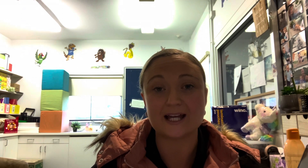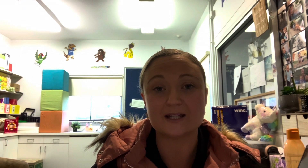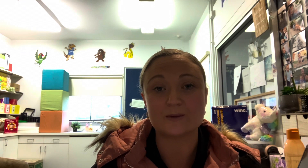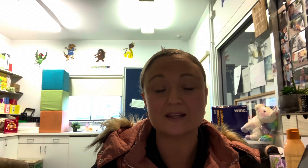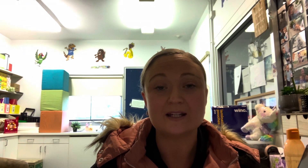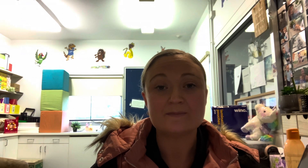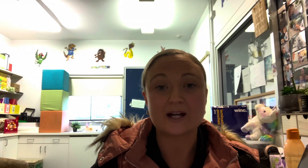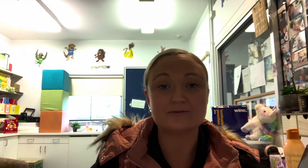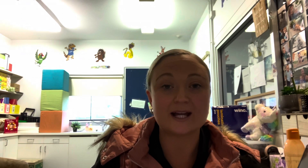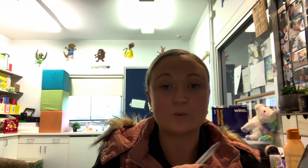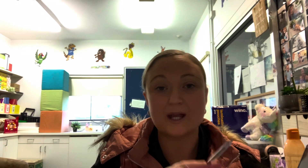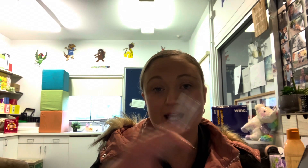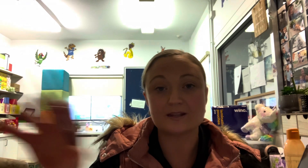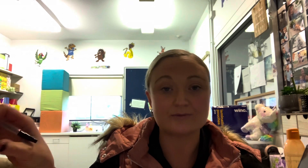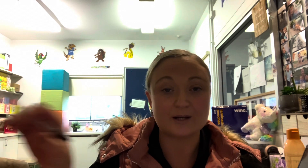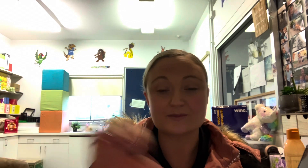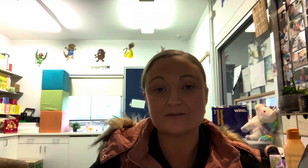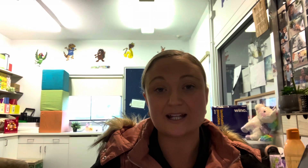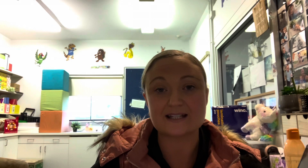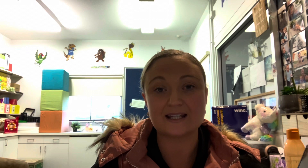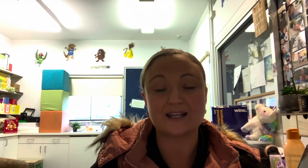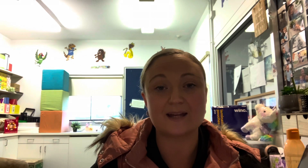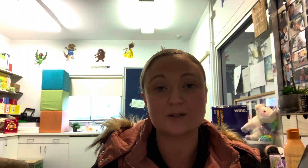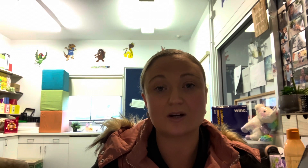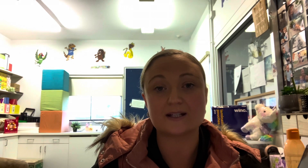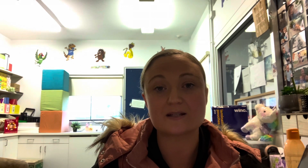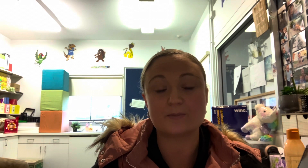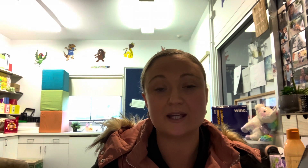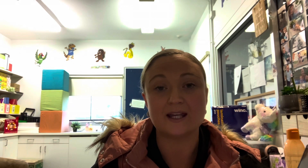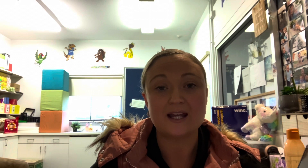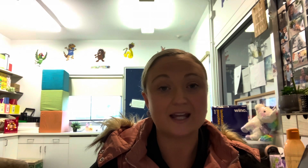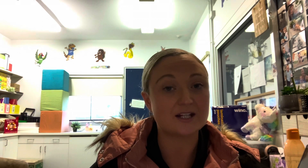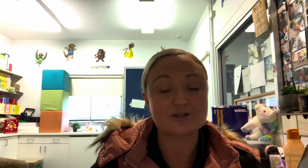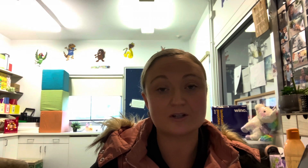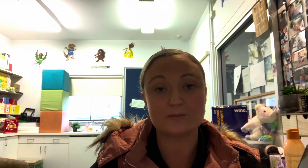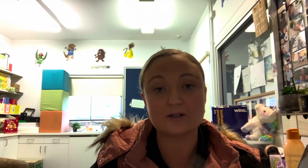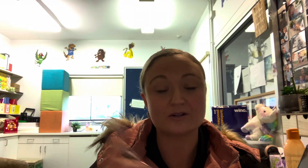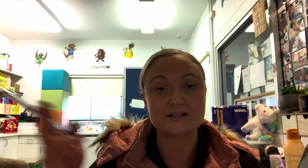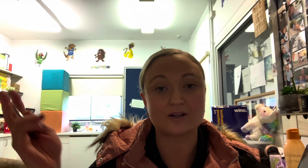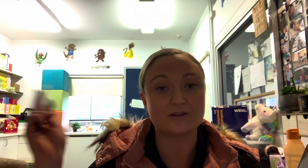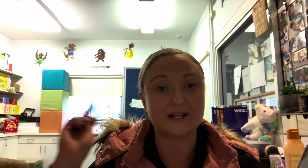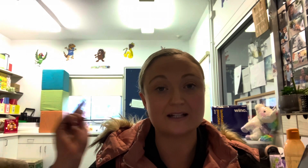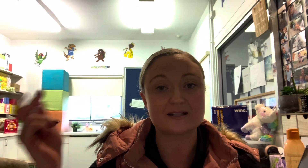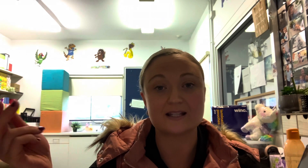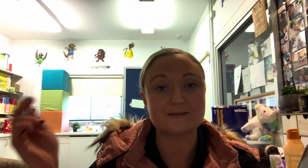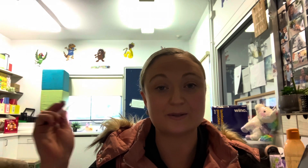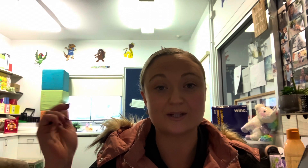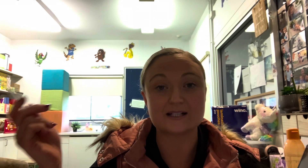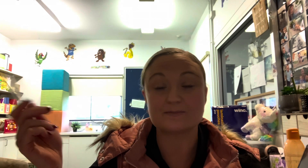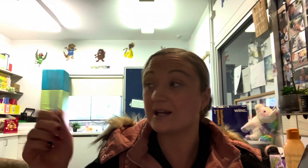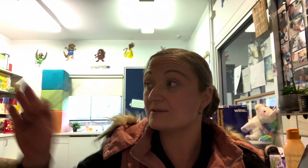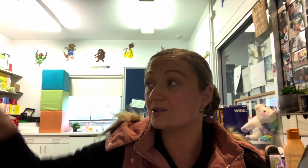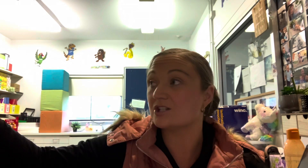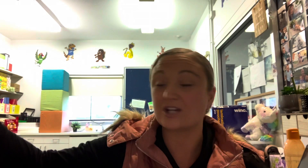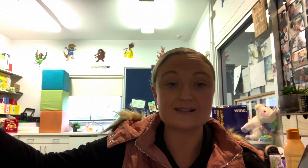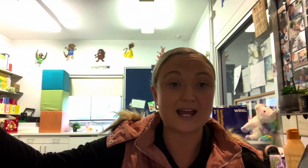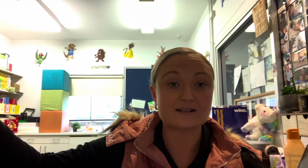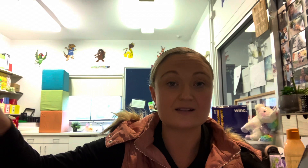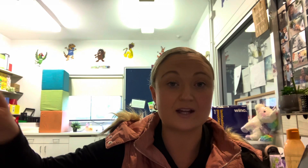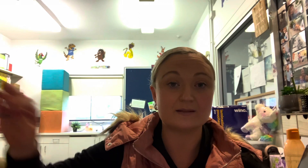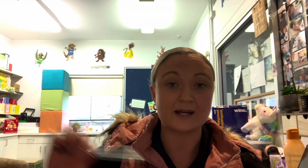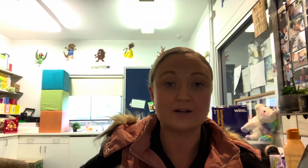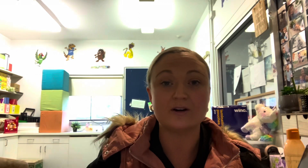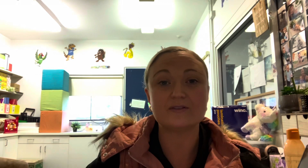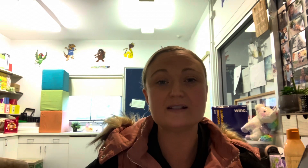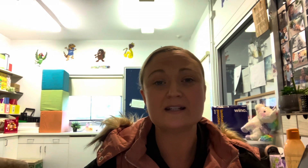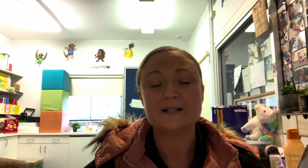are playing with around where the realms of that Tiggy game are going to be. And they shouldn't be crossing over into this building space, which is just